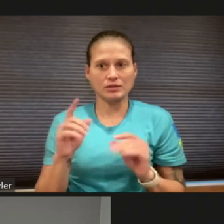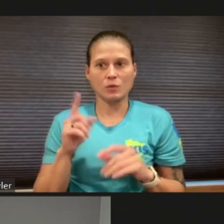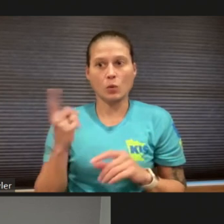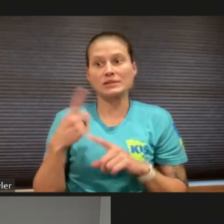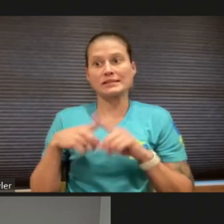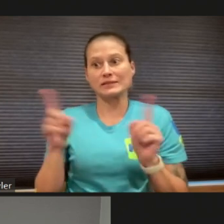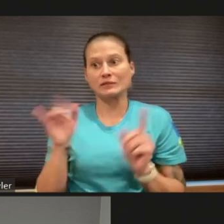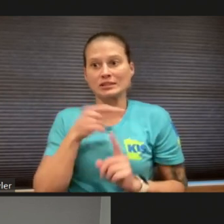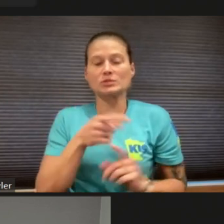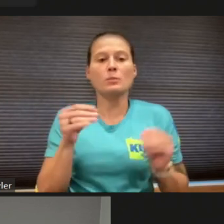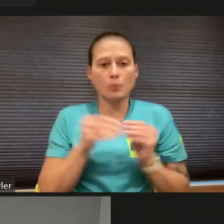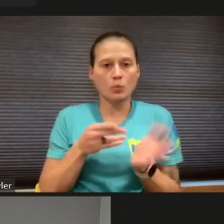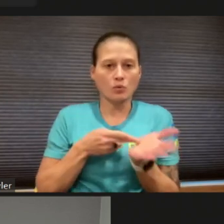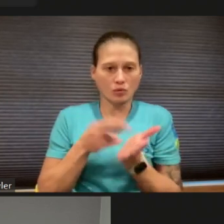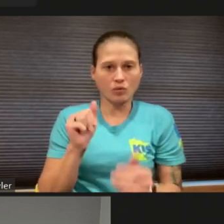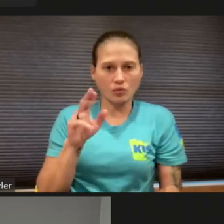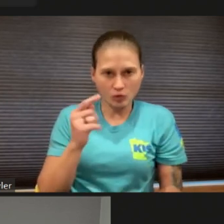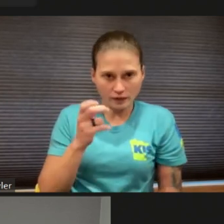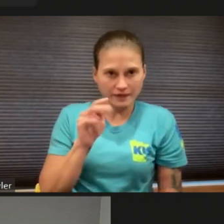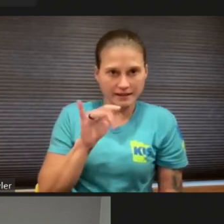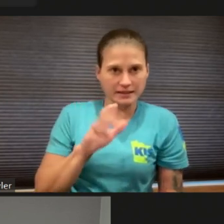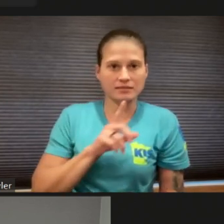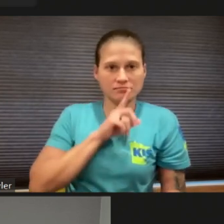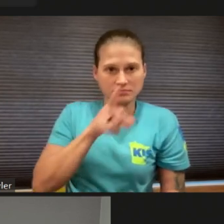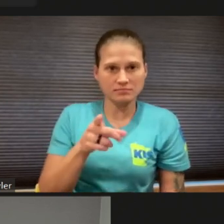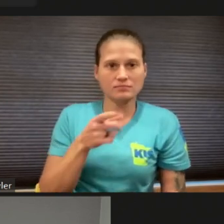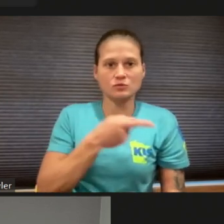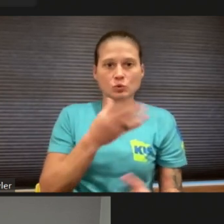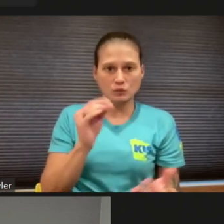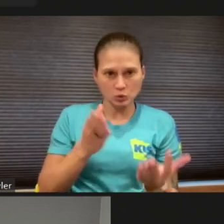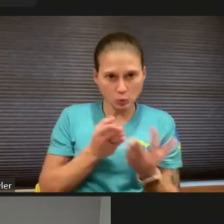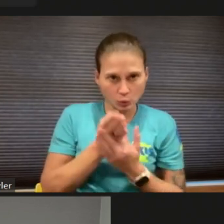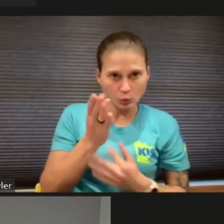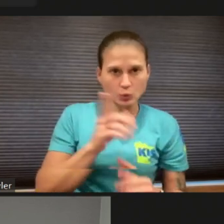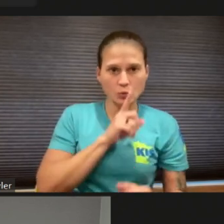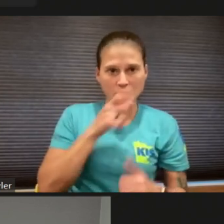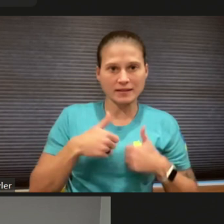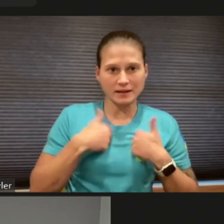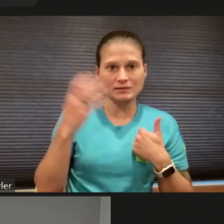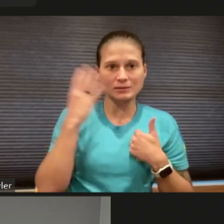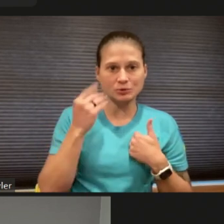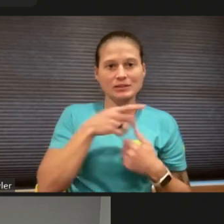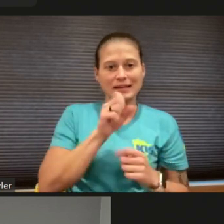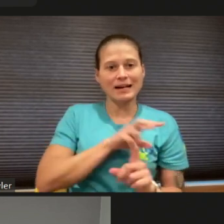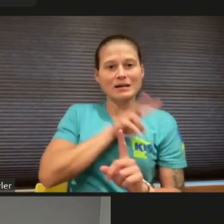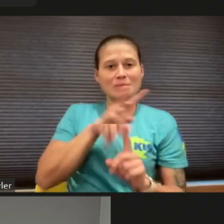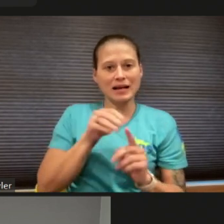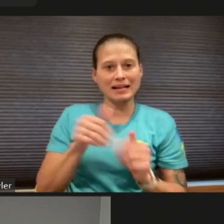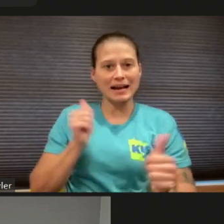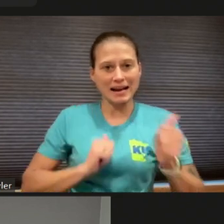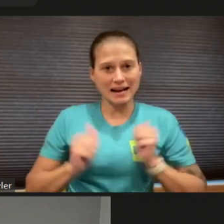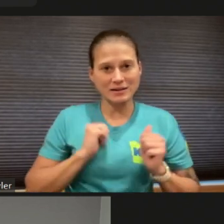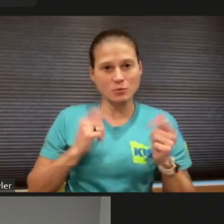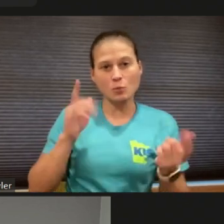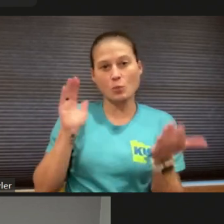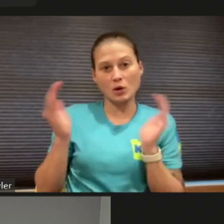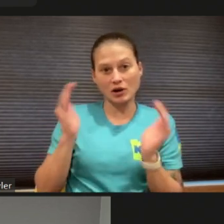thing as in my case it would be a deaf person playing a deaf person instead of a hearing person someone who is actually experienced that